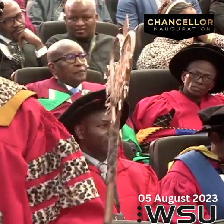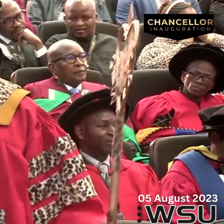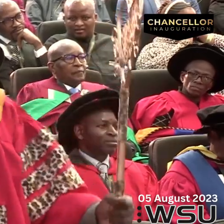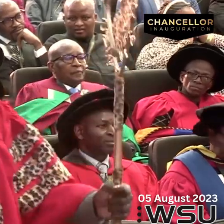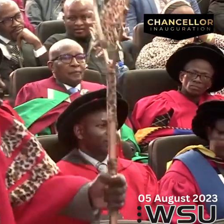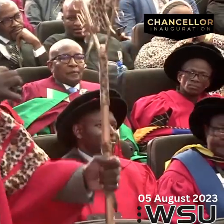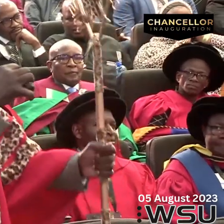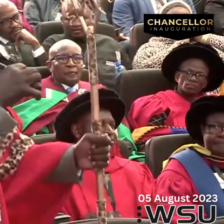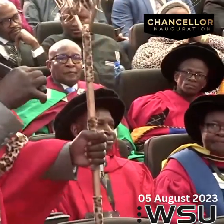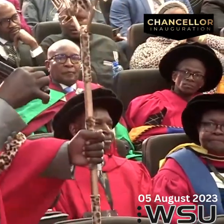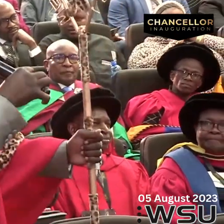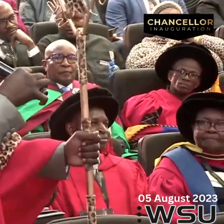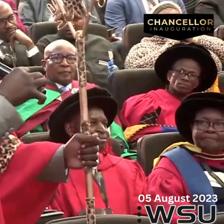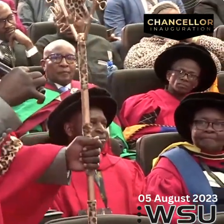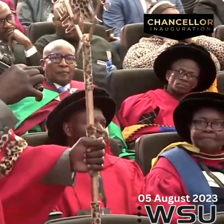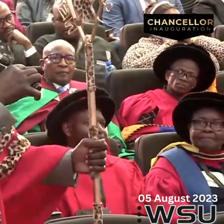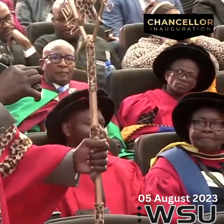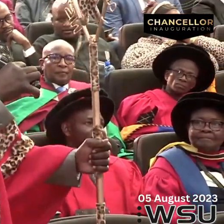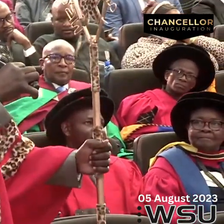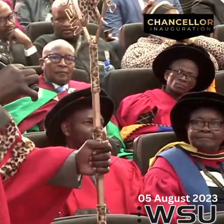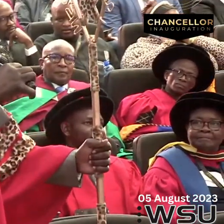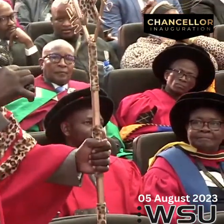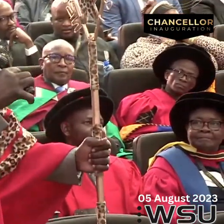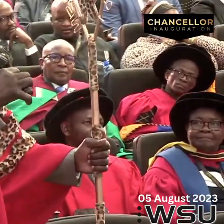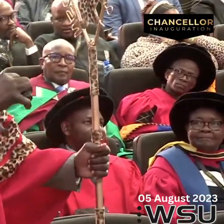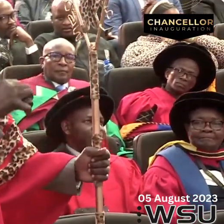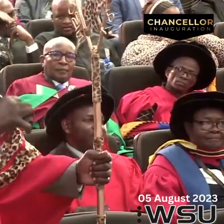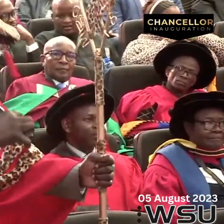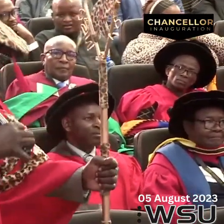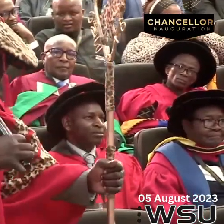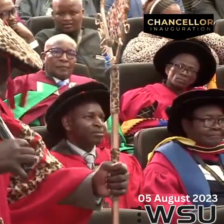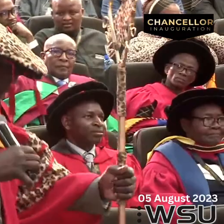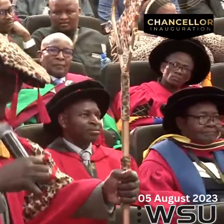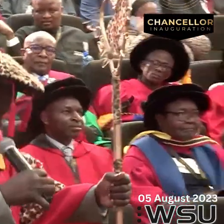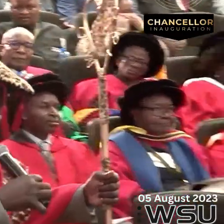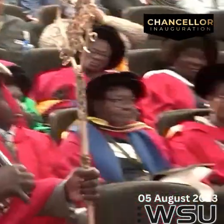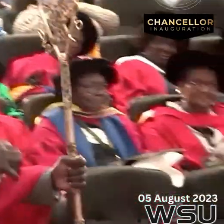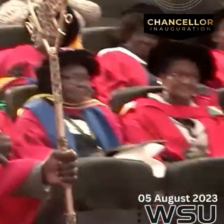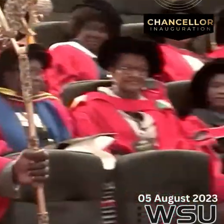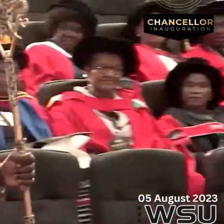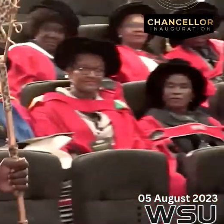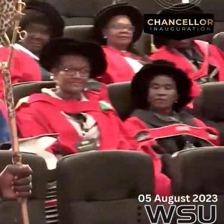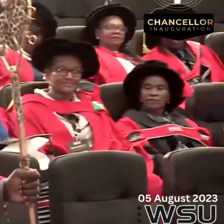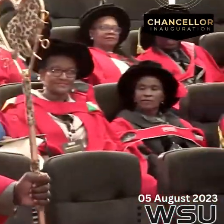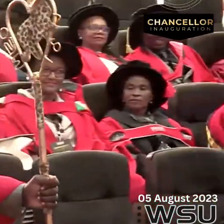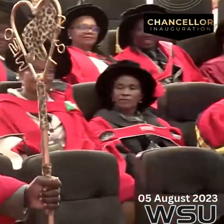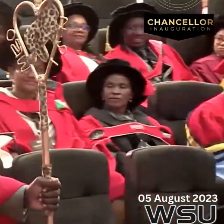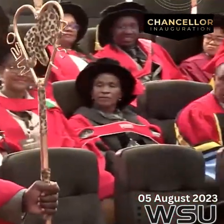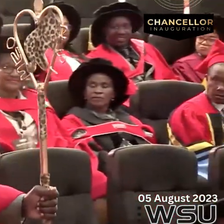Yei futula, e University of the World.